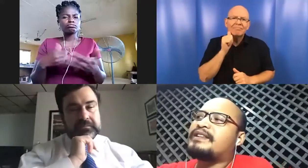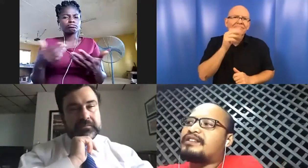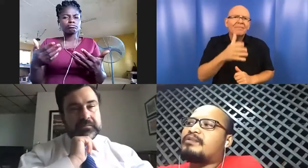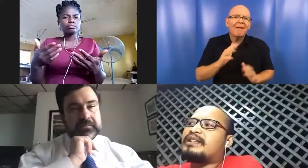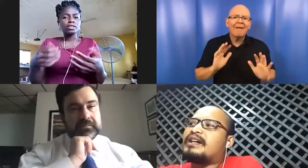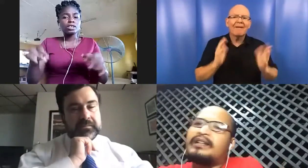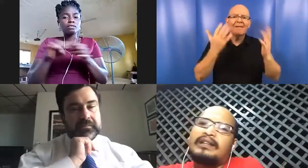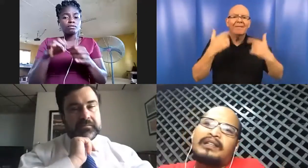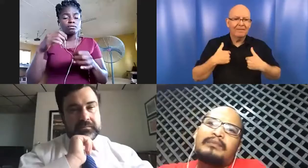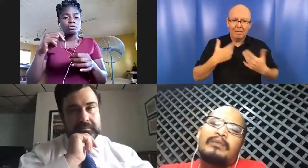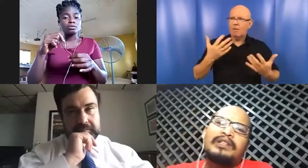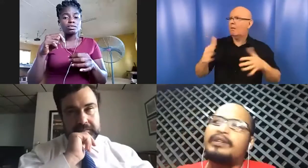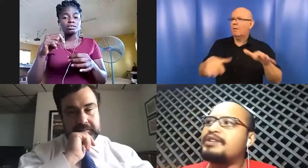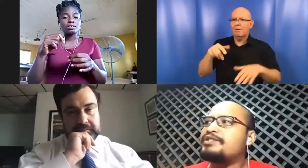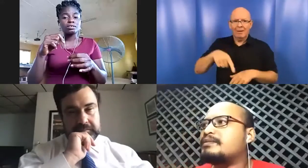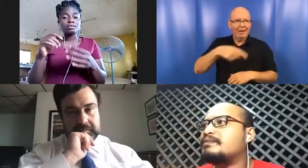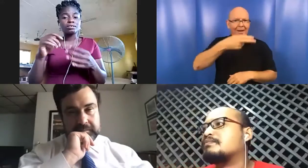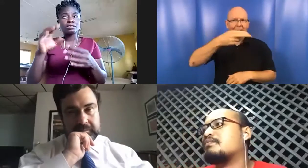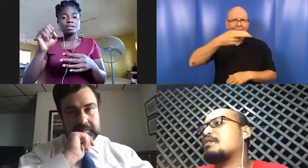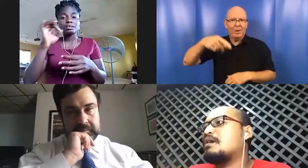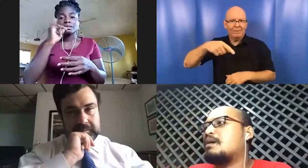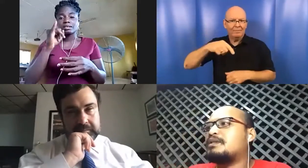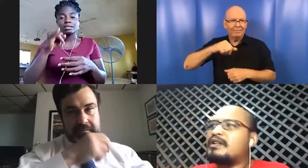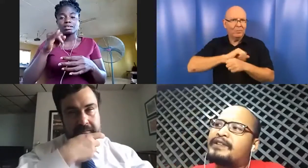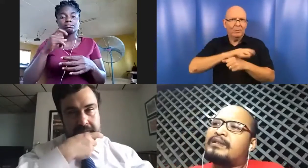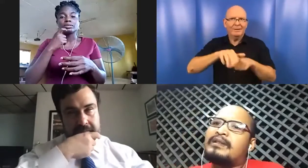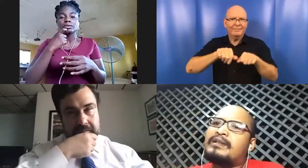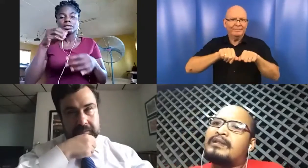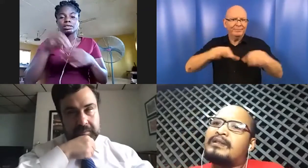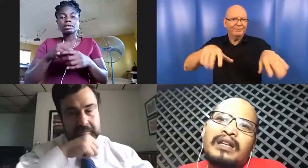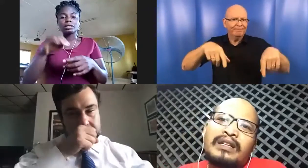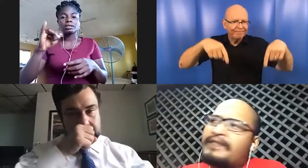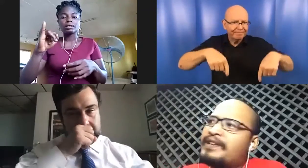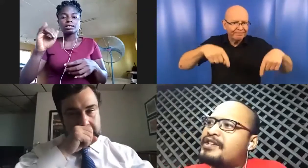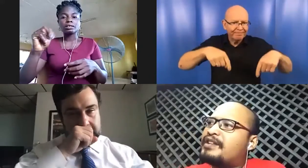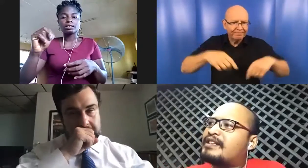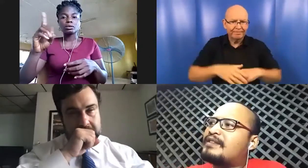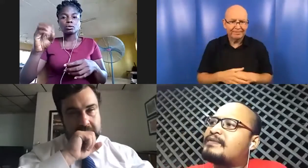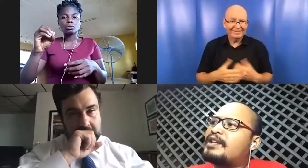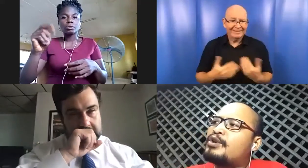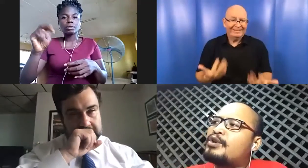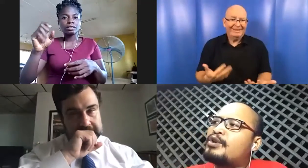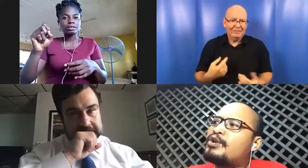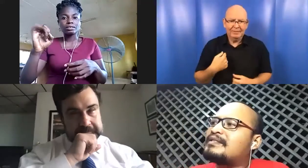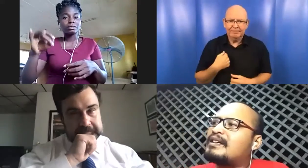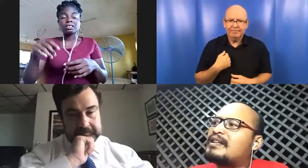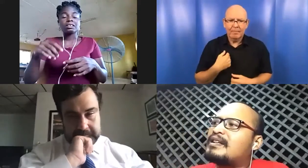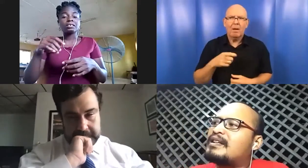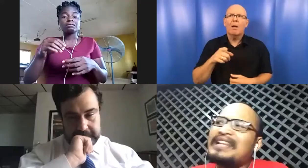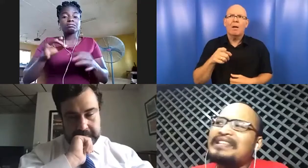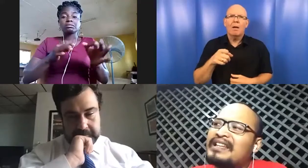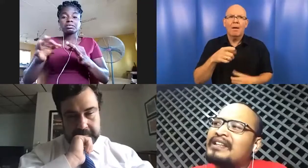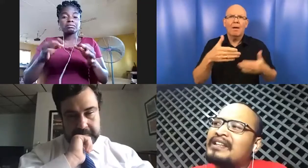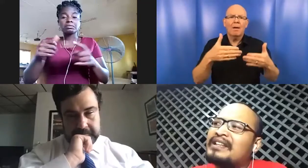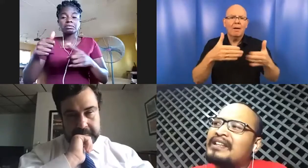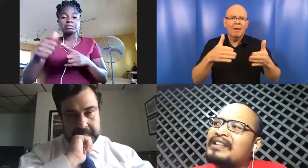case is still quite high at the moment in Indonesia. But the definition itself of the new normal has not